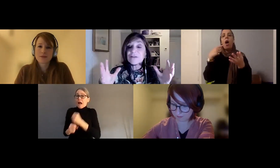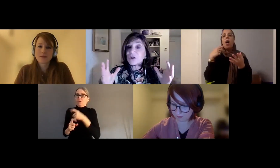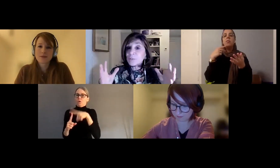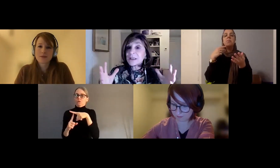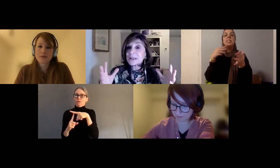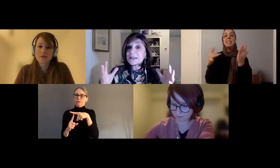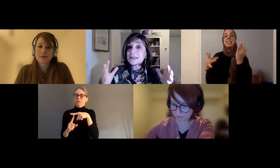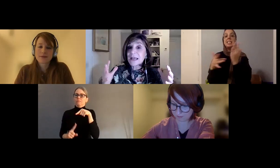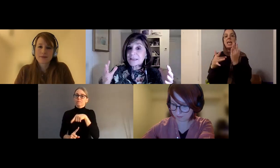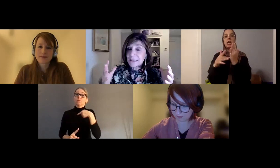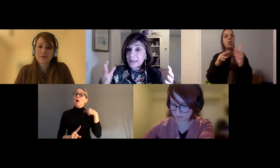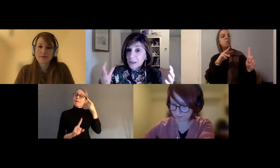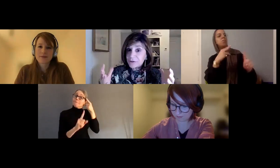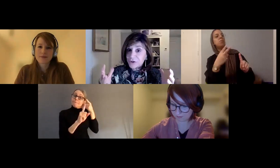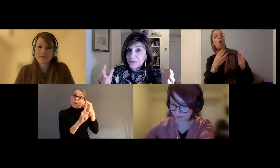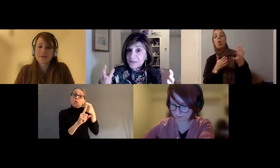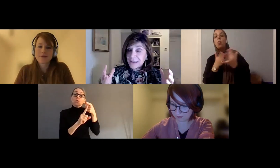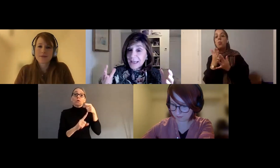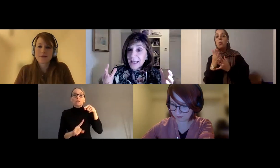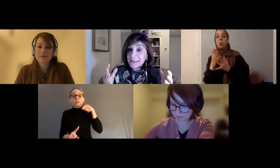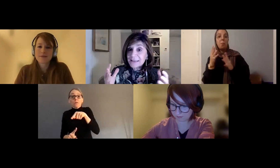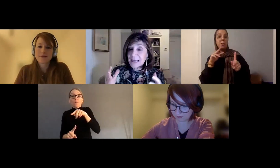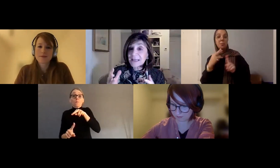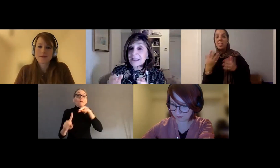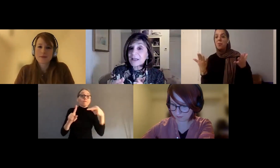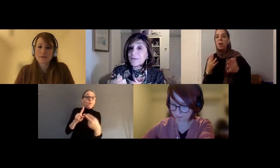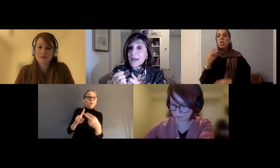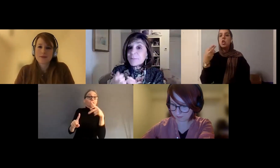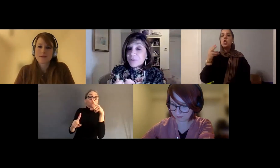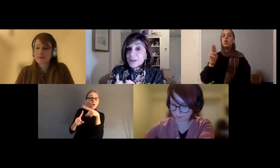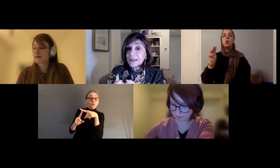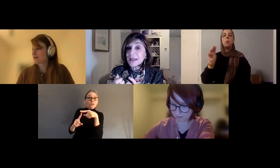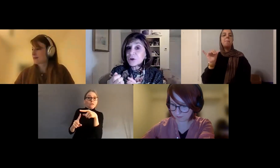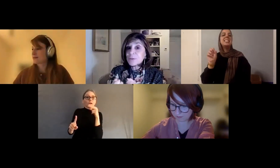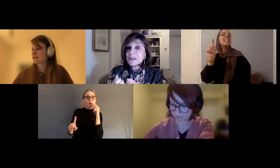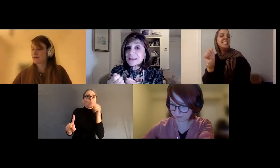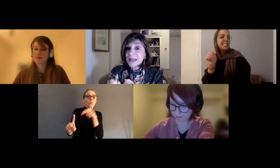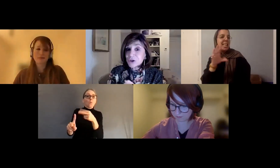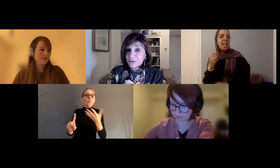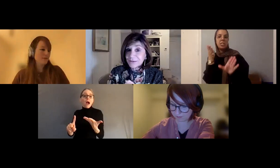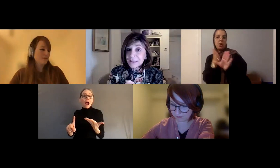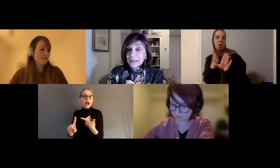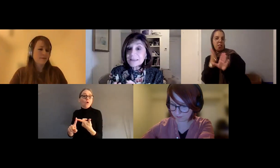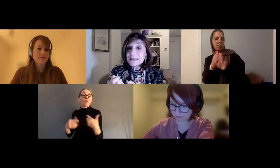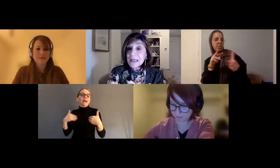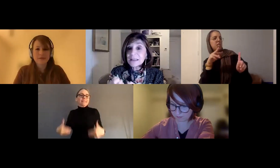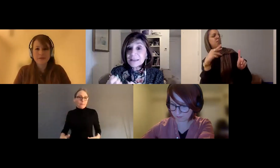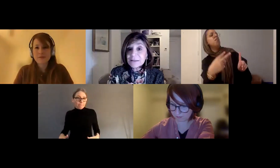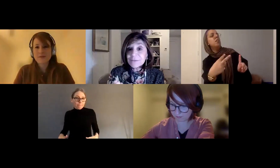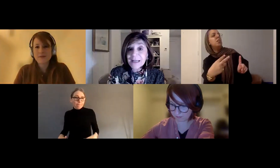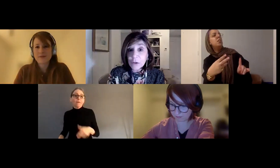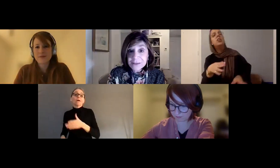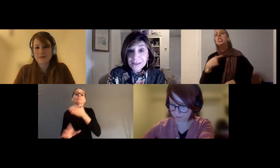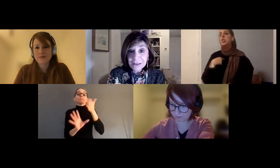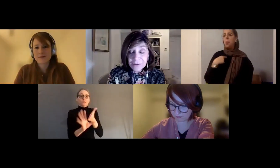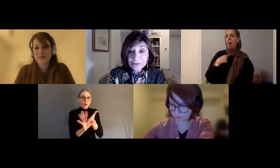eyes of a humanist and a psychologist, and saying, if empathy and human connection does not live